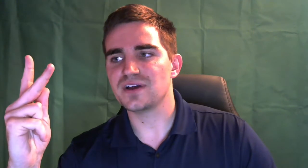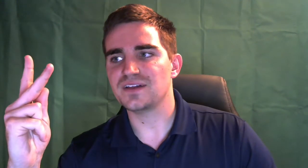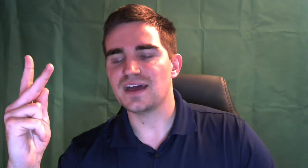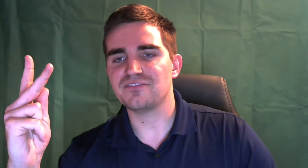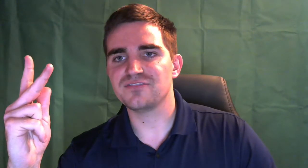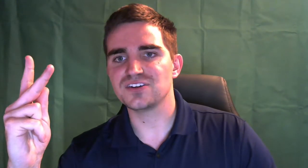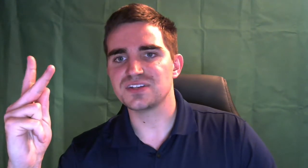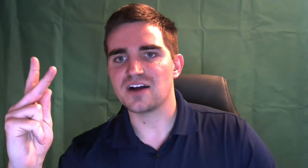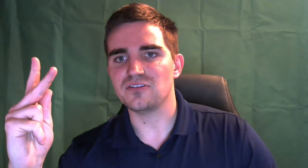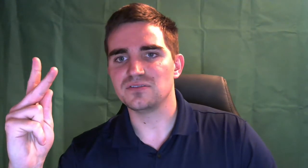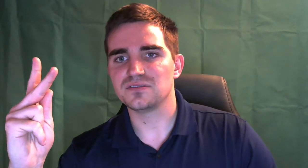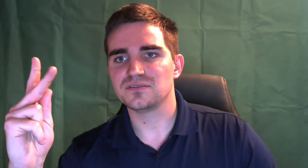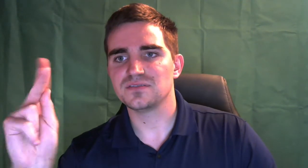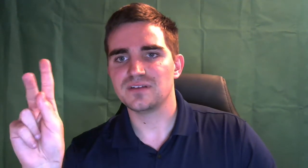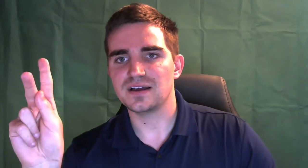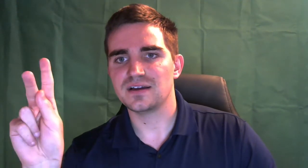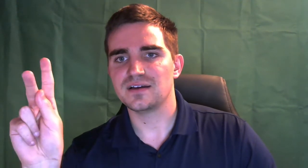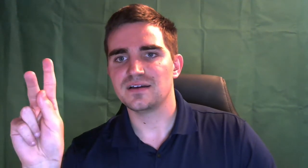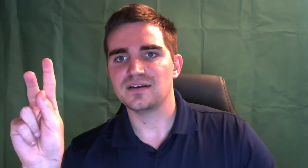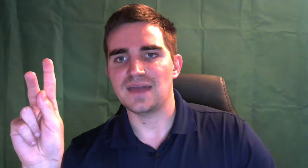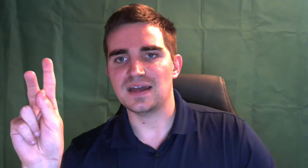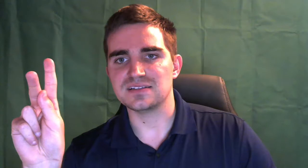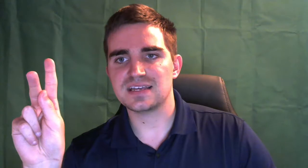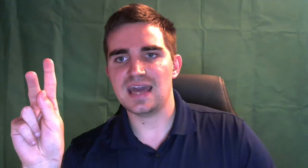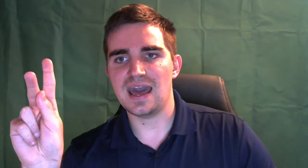on that first knuckle, and that is K.